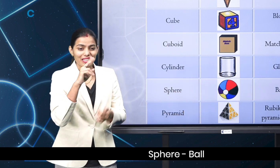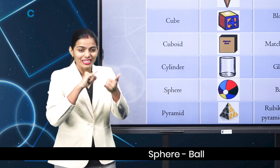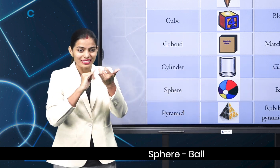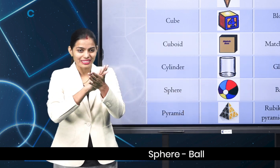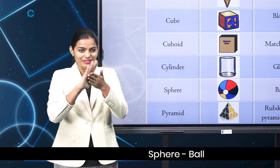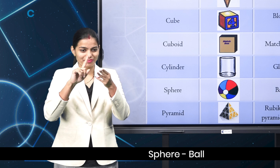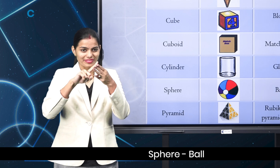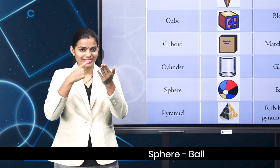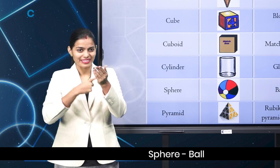sphere,